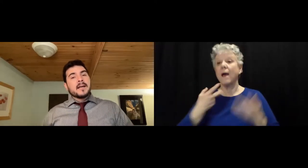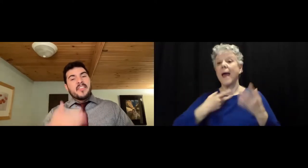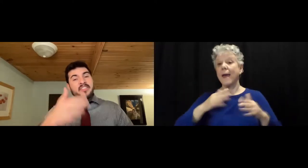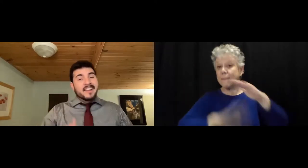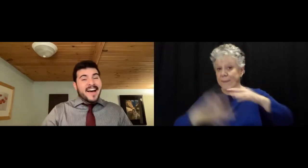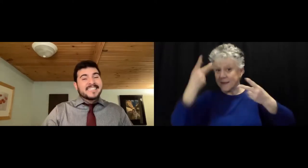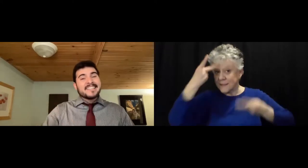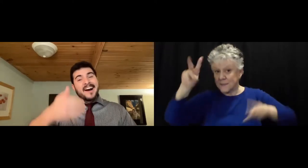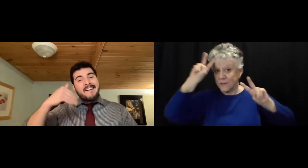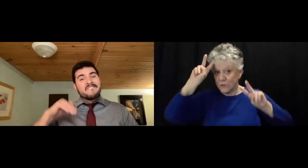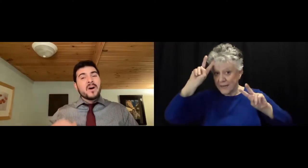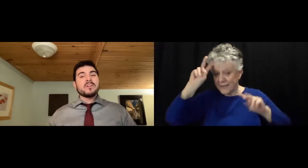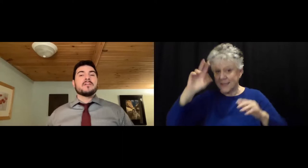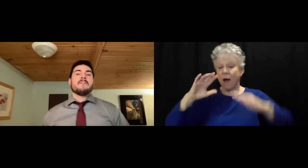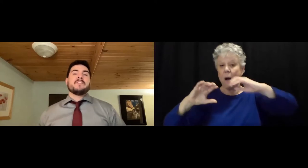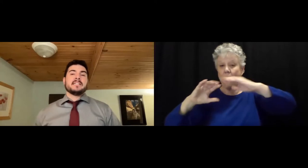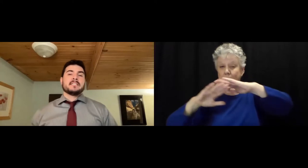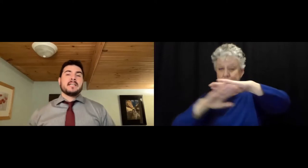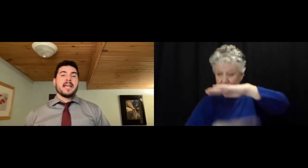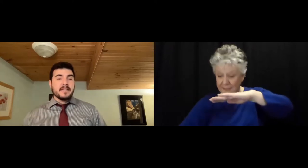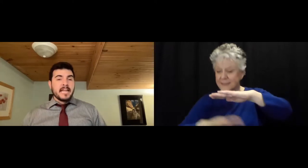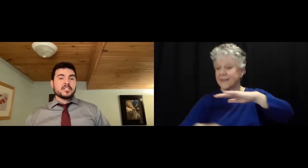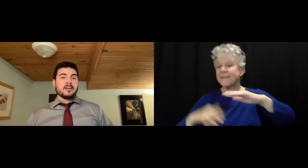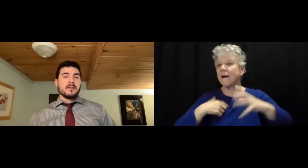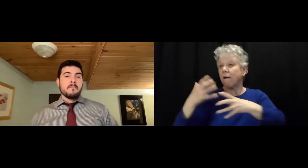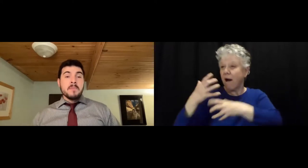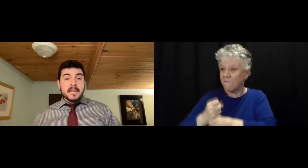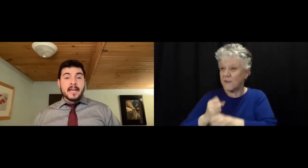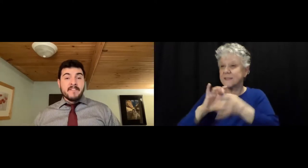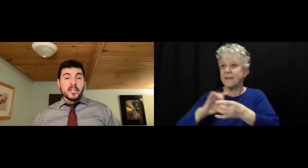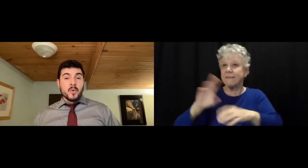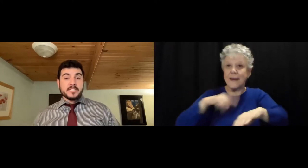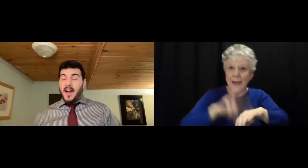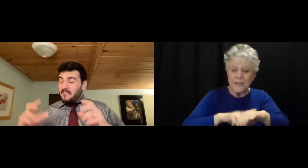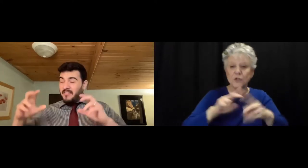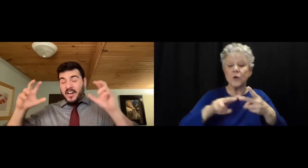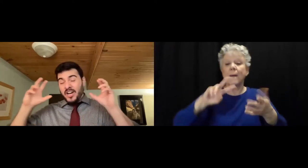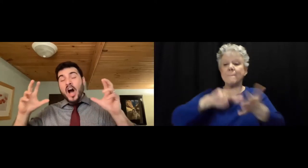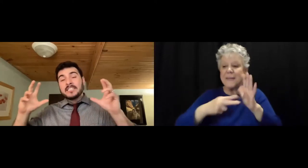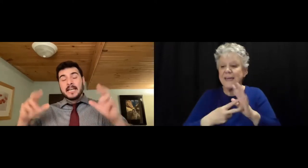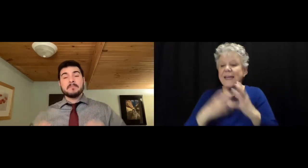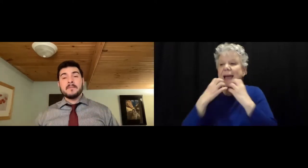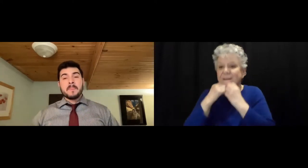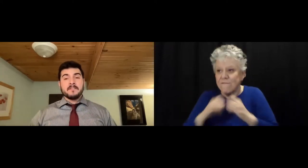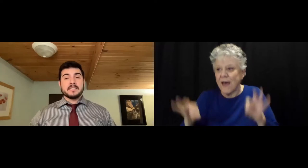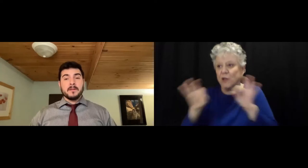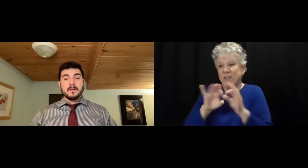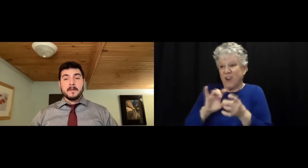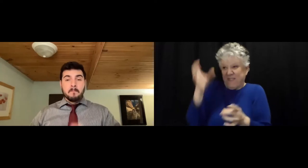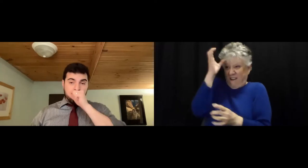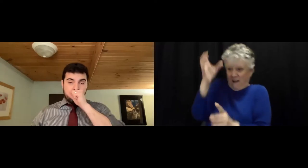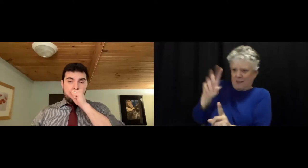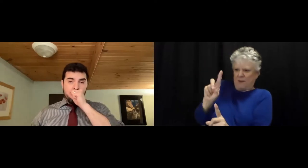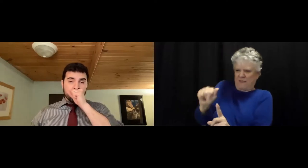underwrite a theologically unfounded confidence in the nature, meaning, and valuation of the very concept of